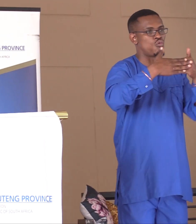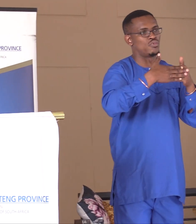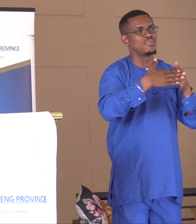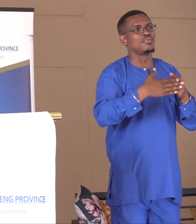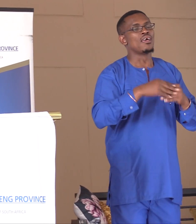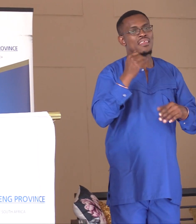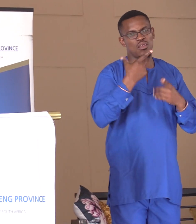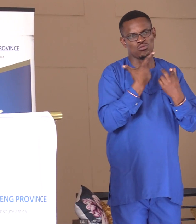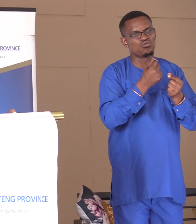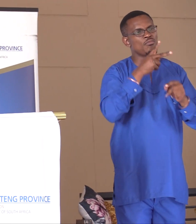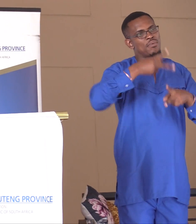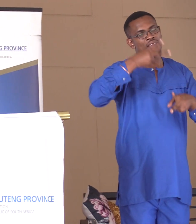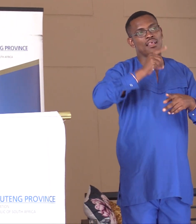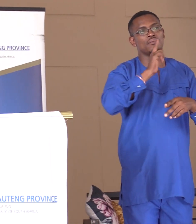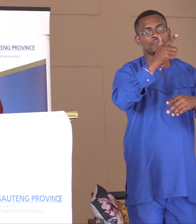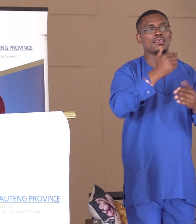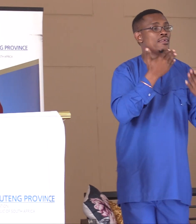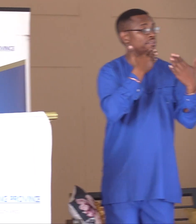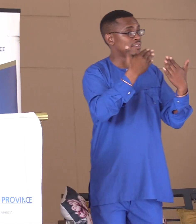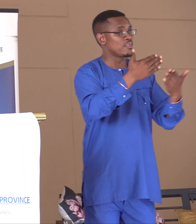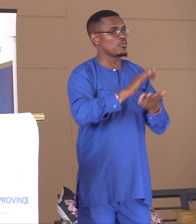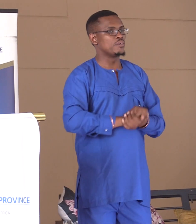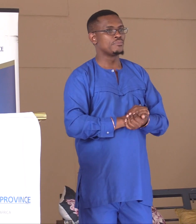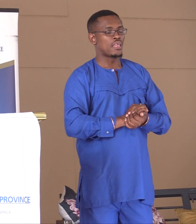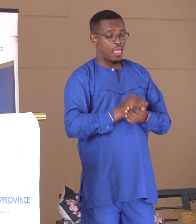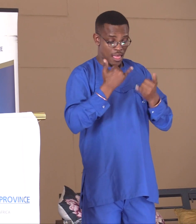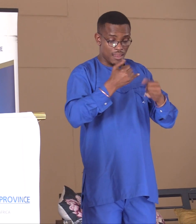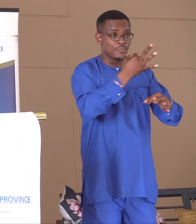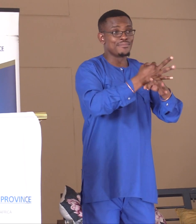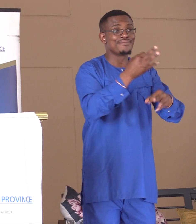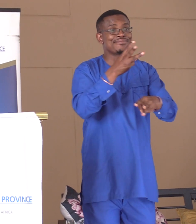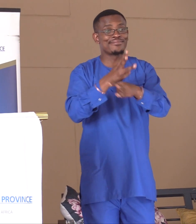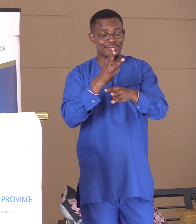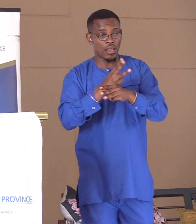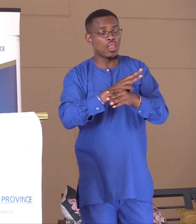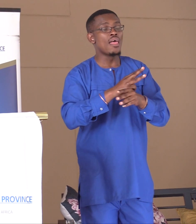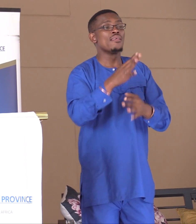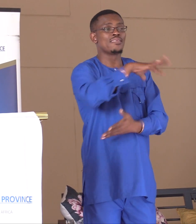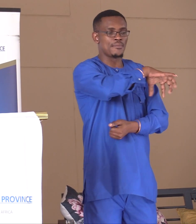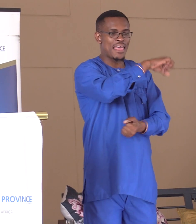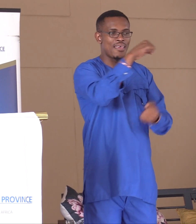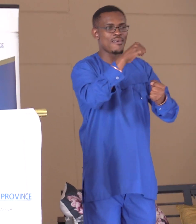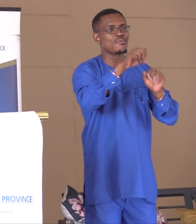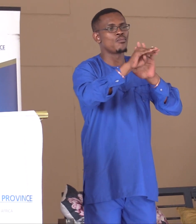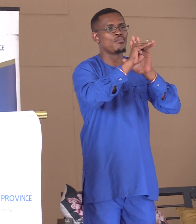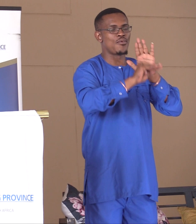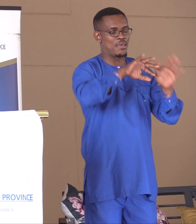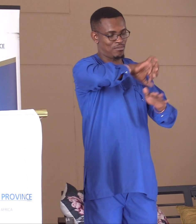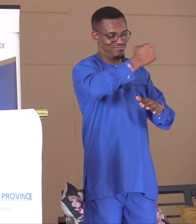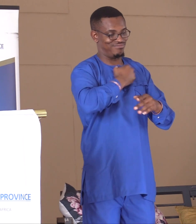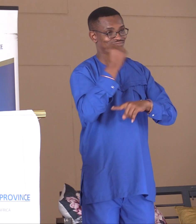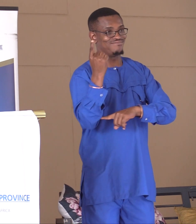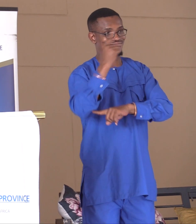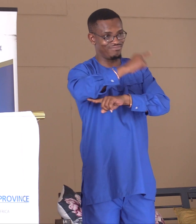announcements. Thank you. Now, ladies and gentlemen, we've reached the end of our main program for the